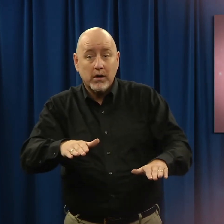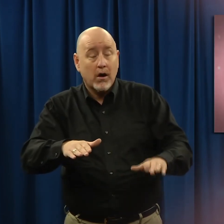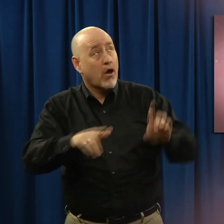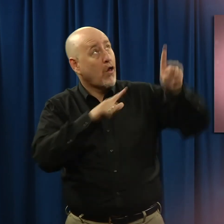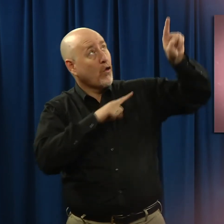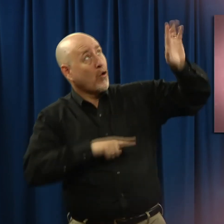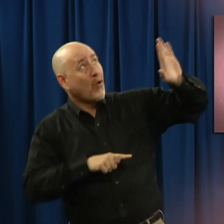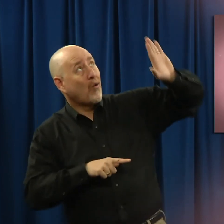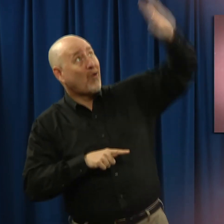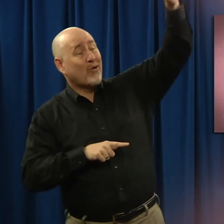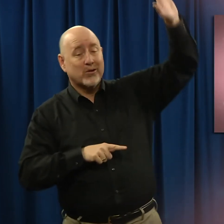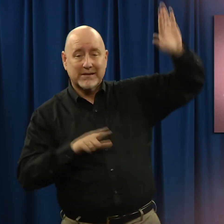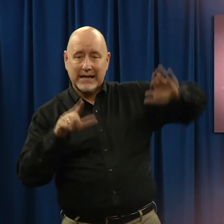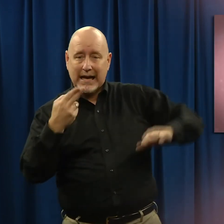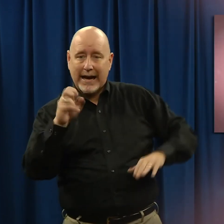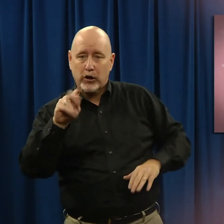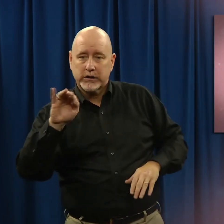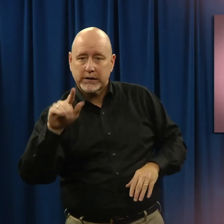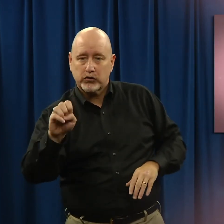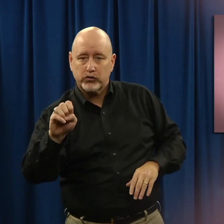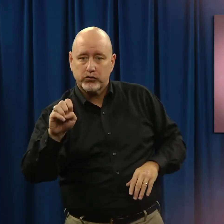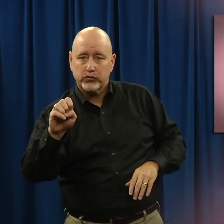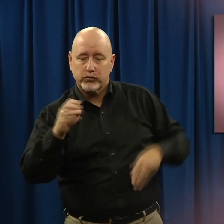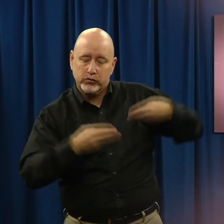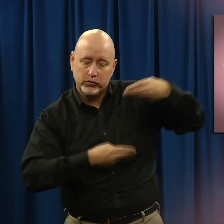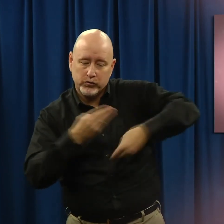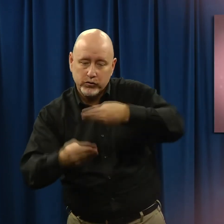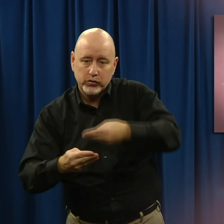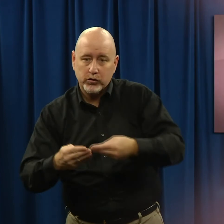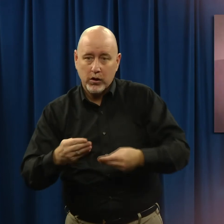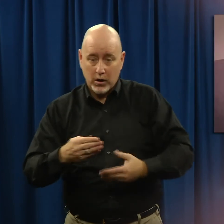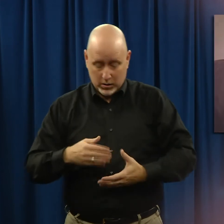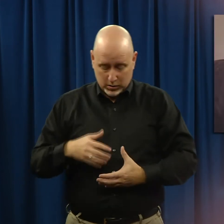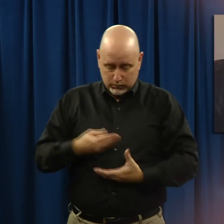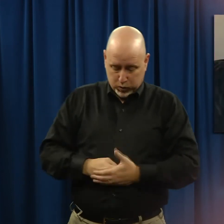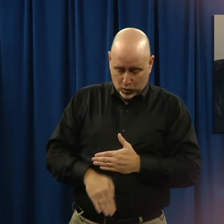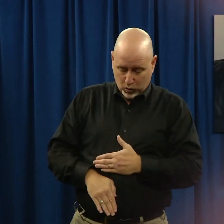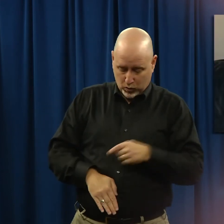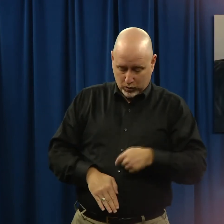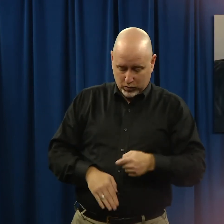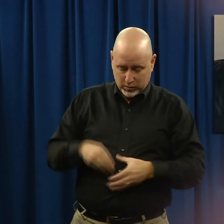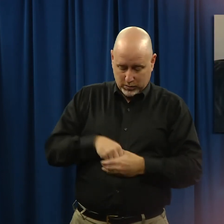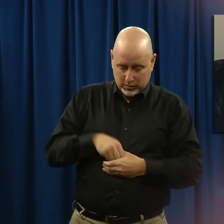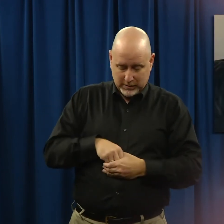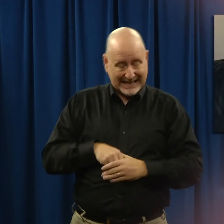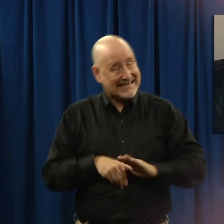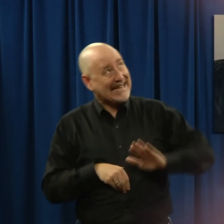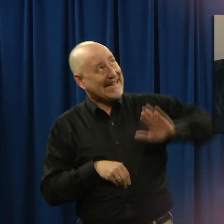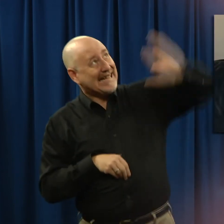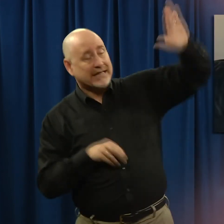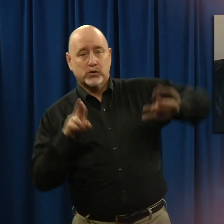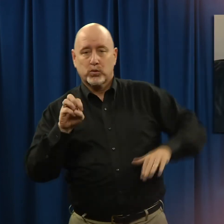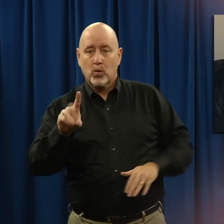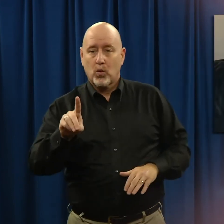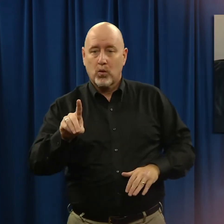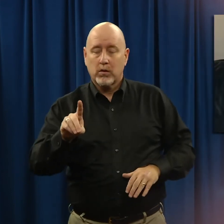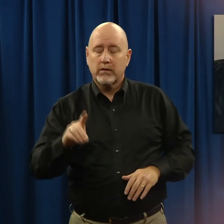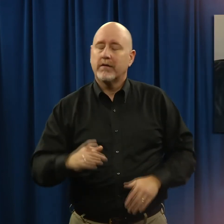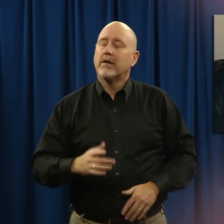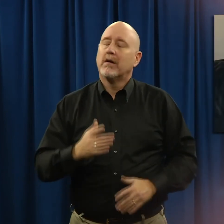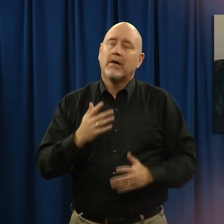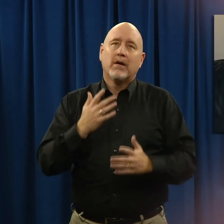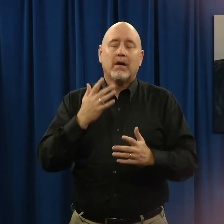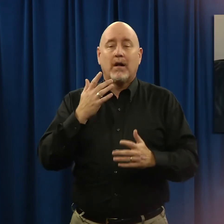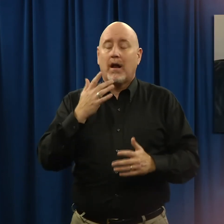of the Lord, and the fruit of the womb is His reward." Fortunately, God's care and compassion